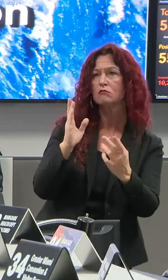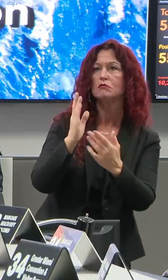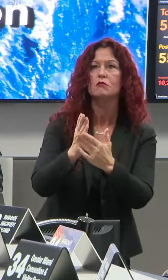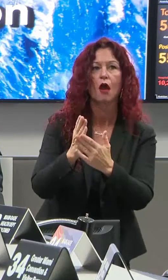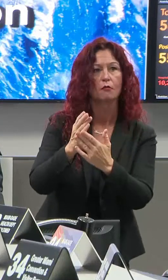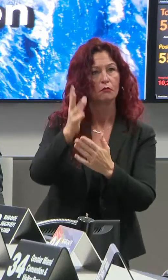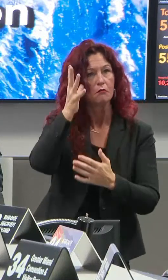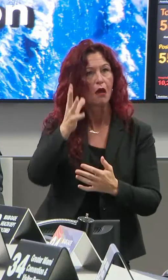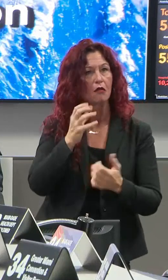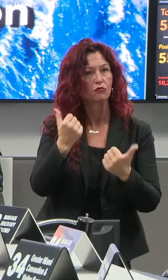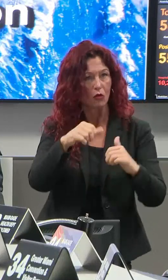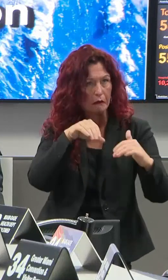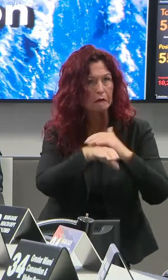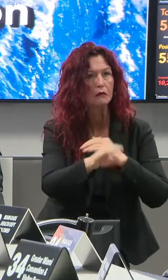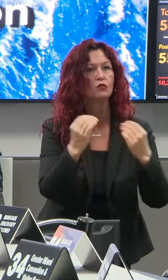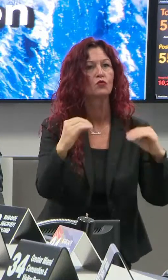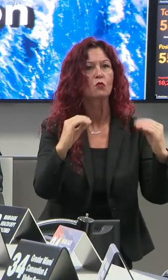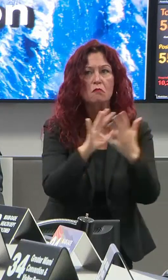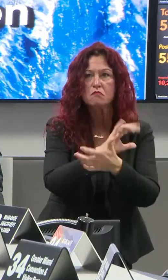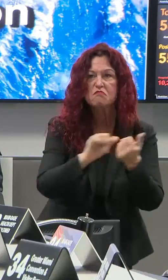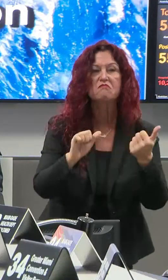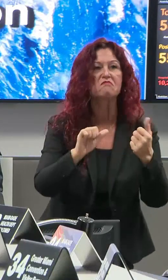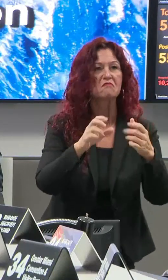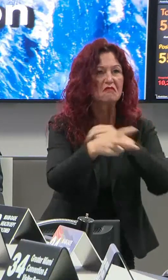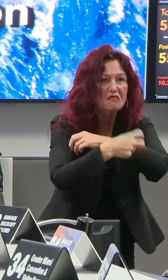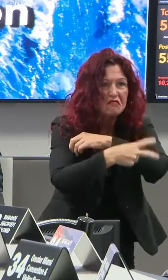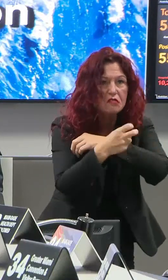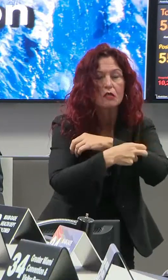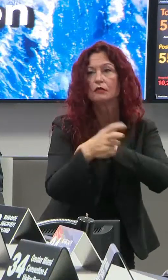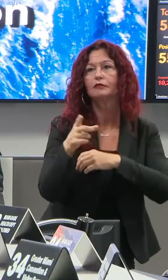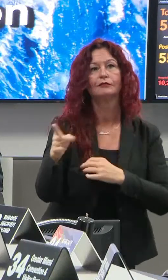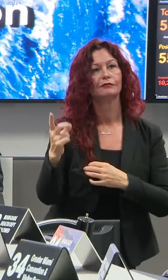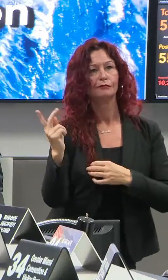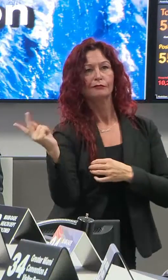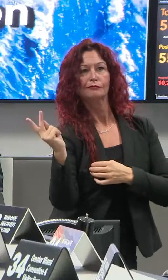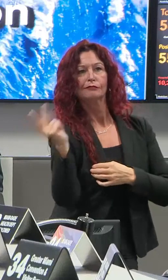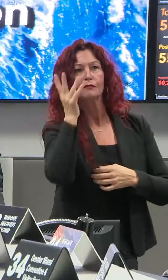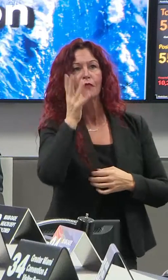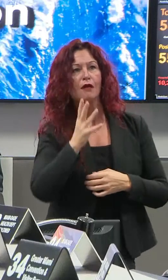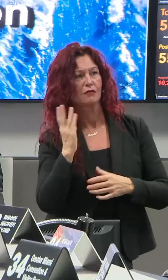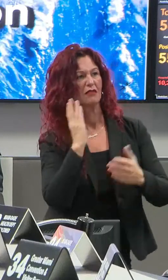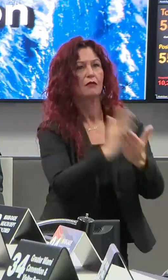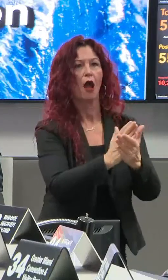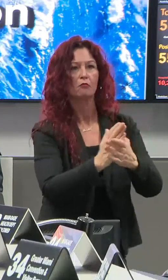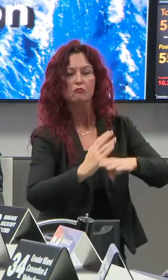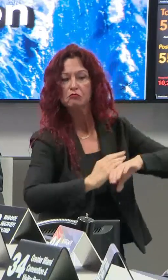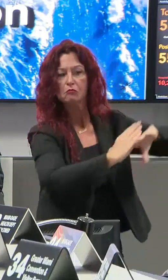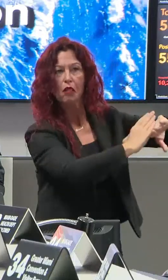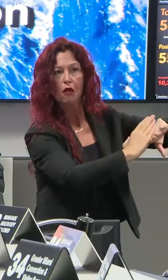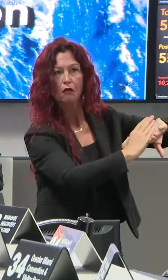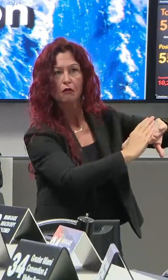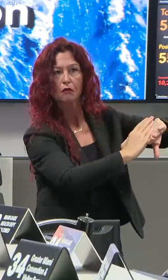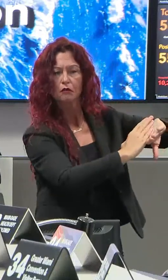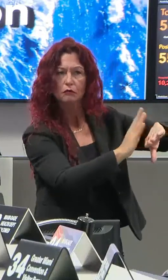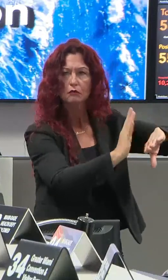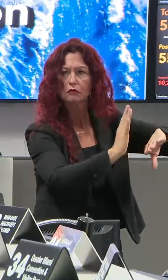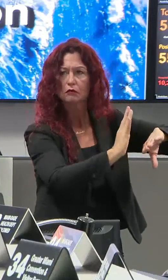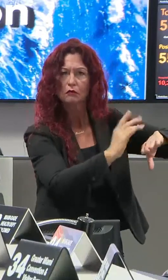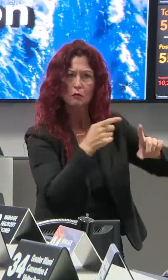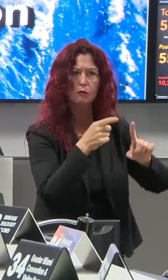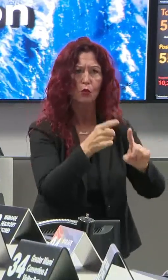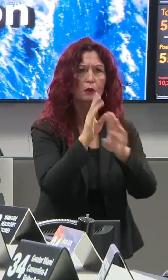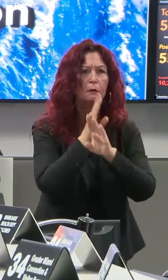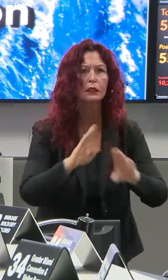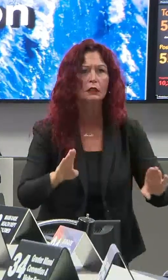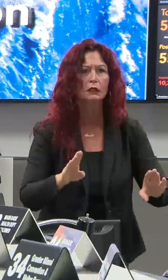from destroying the good intentions of the protesters that are seeking justice. Let's give them a round of applause that they deserve.